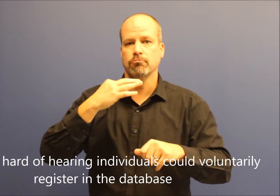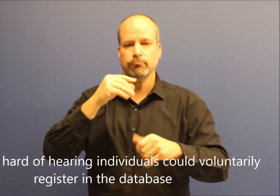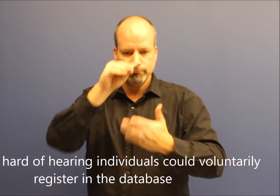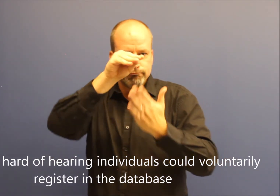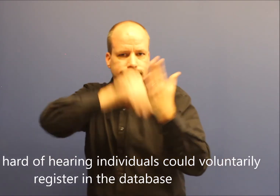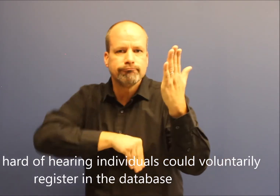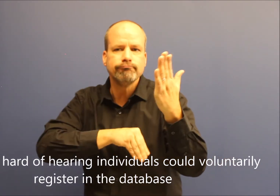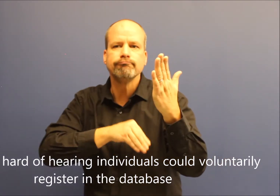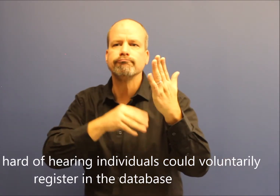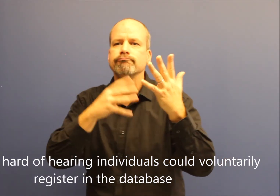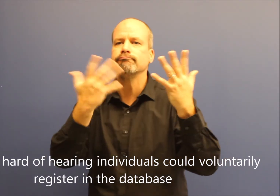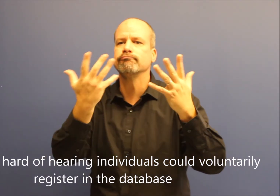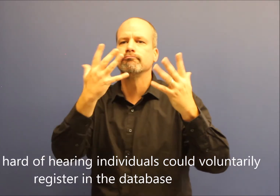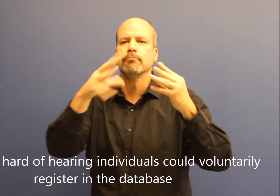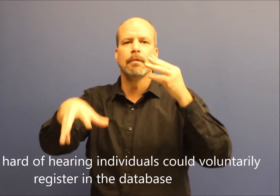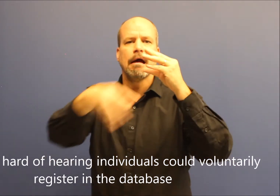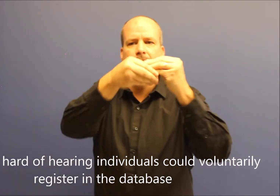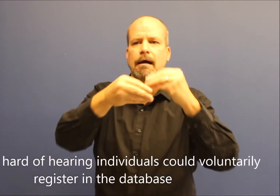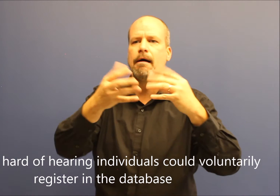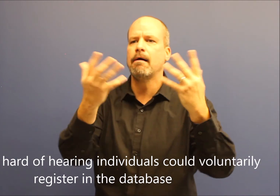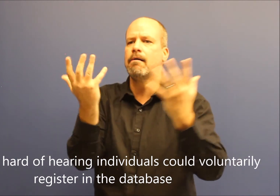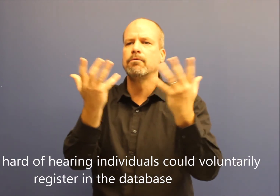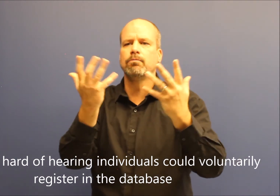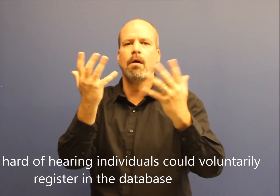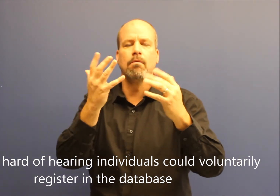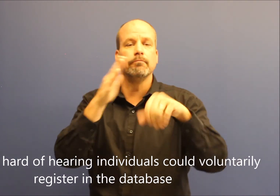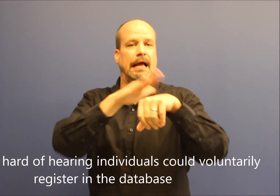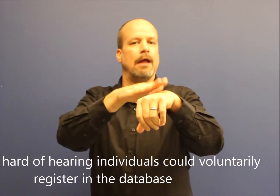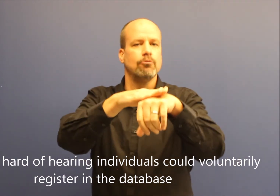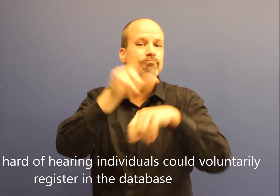could voluntarily register in the database